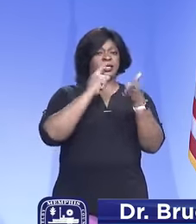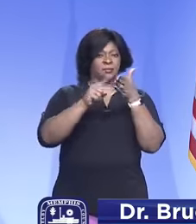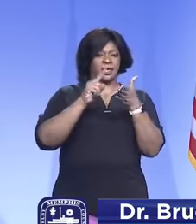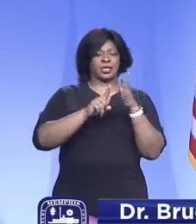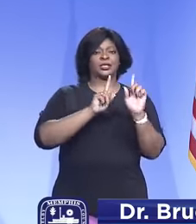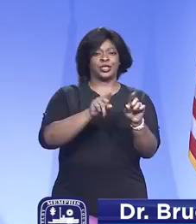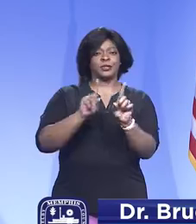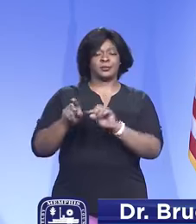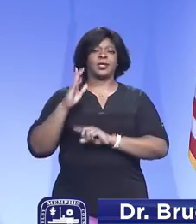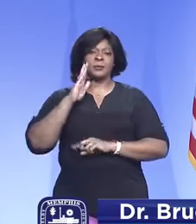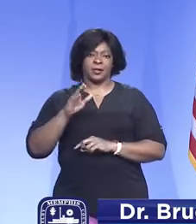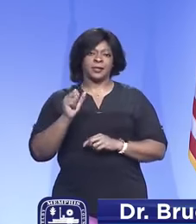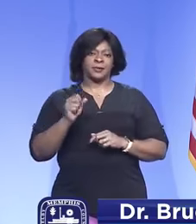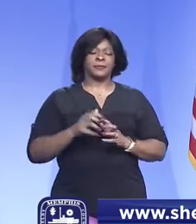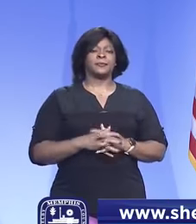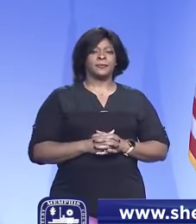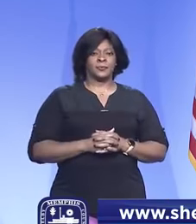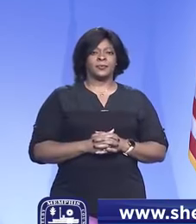inspections.